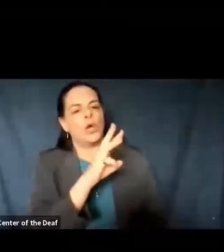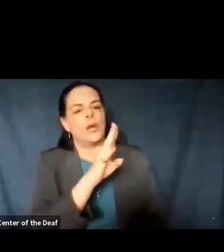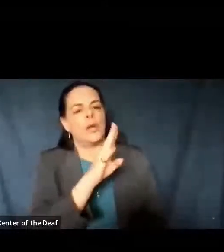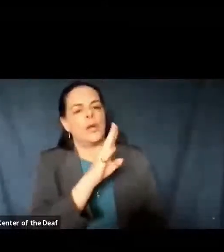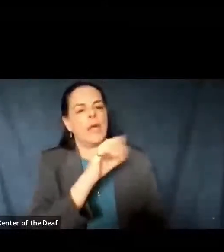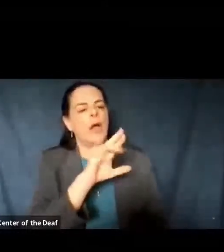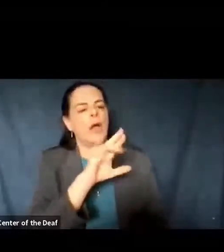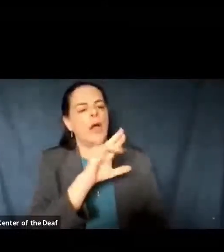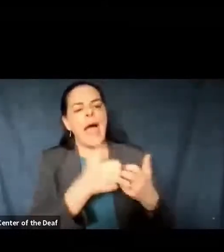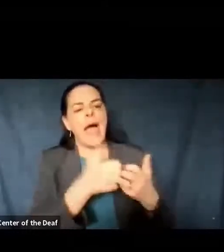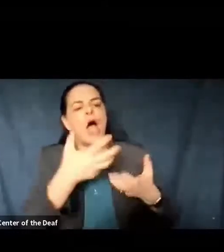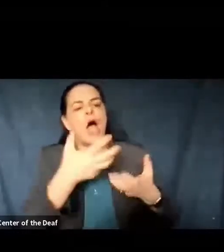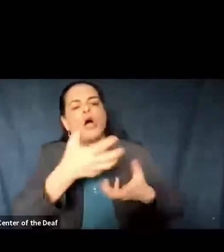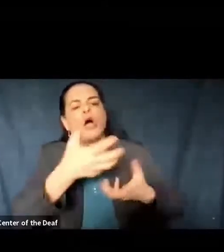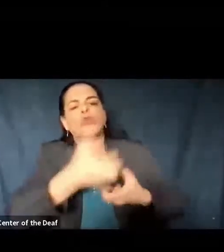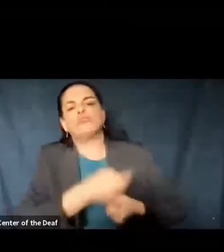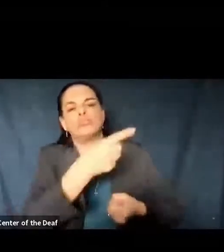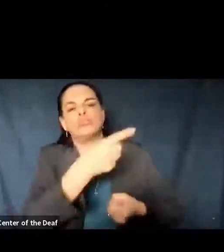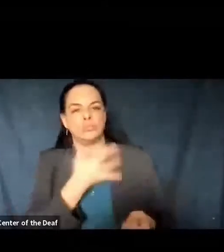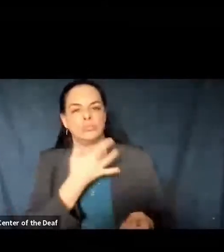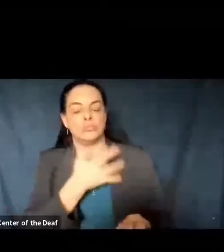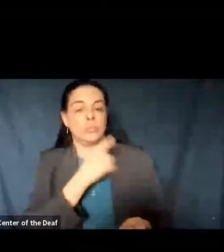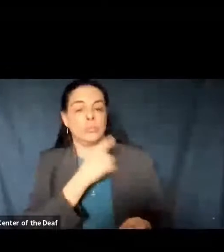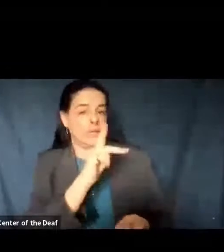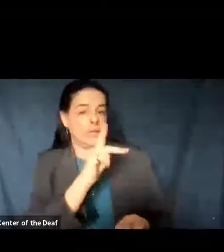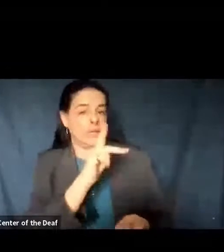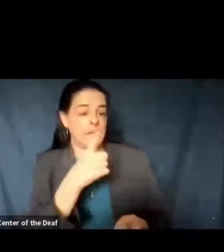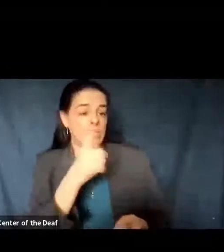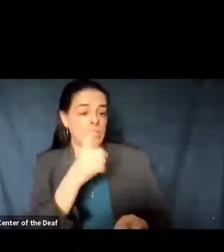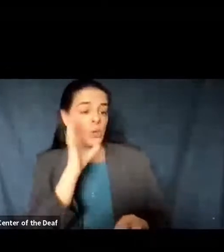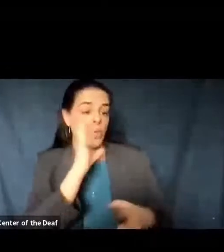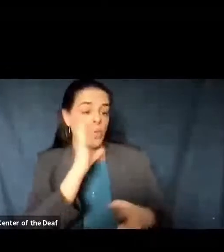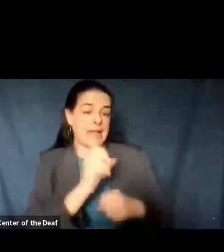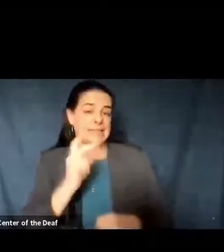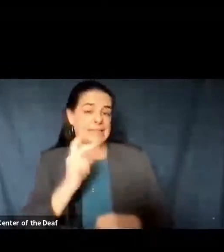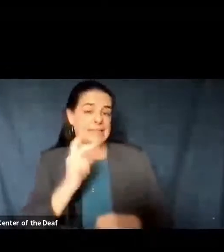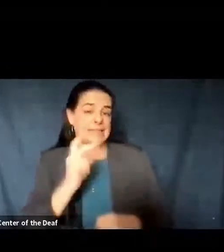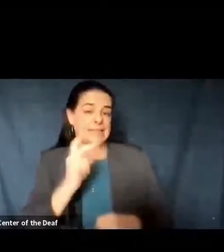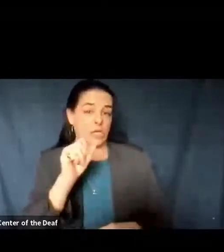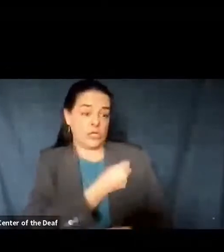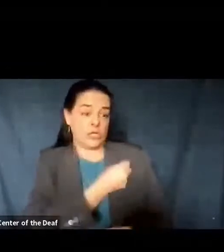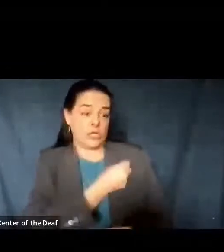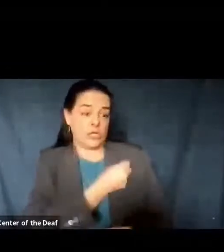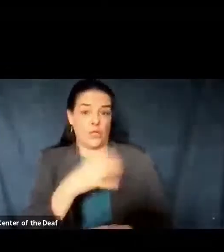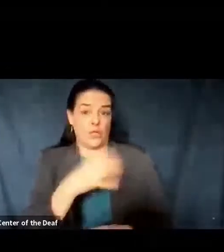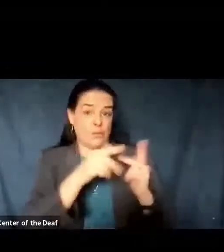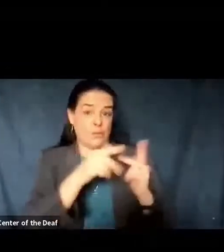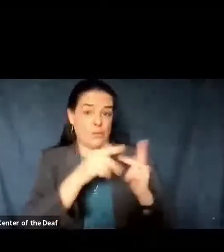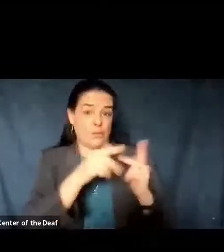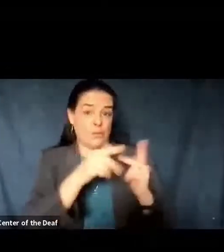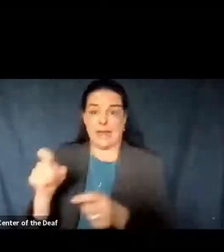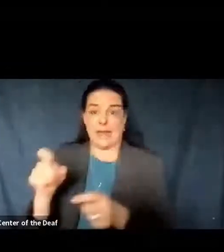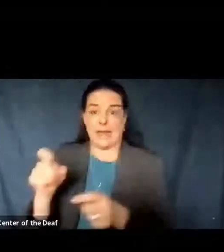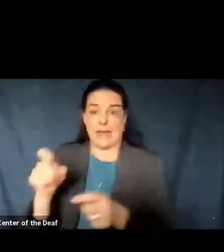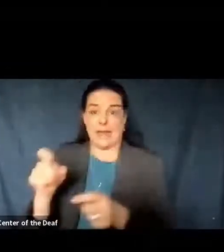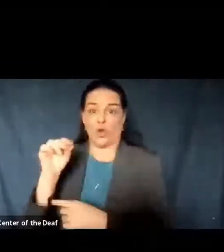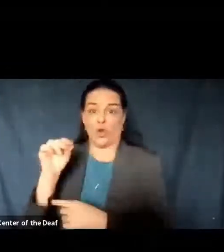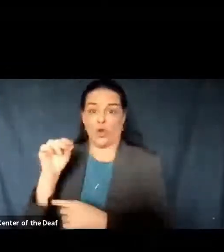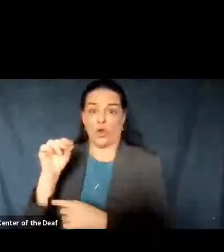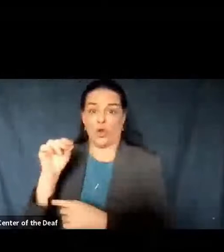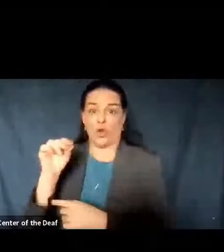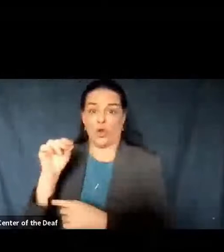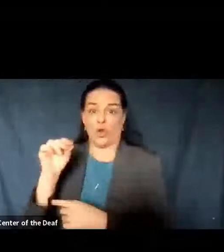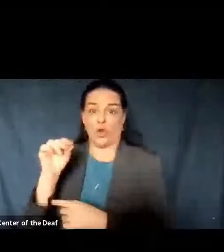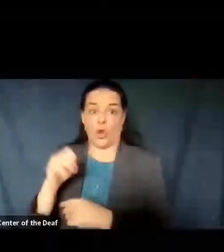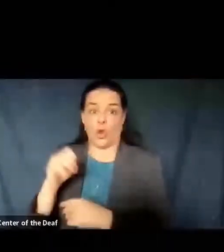receive a shipment of second doses of vaccines for the 4,000 folks that you've already given first doses? That's a separate process, and we are